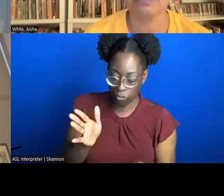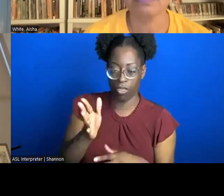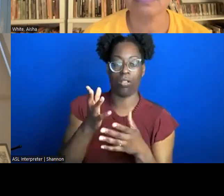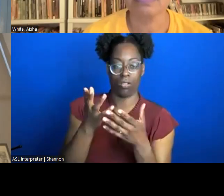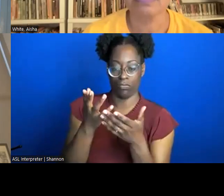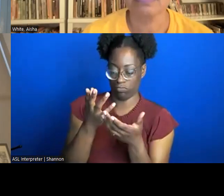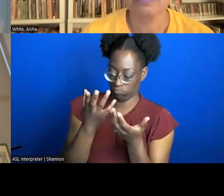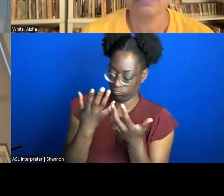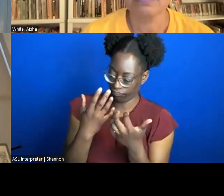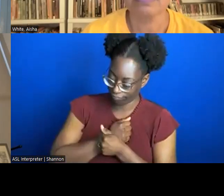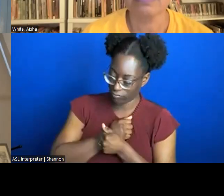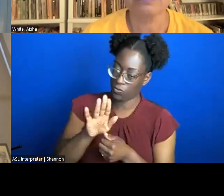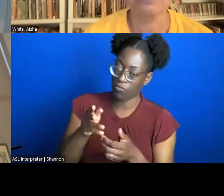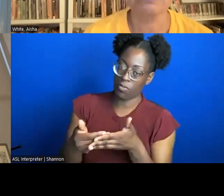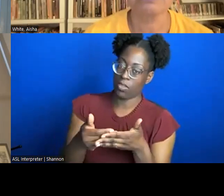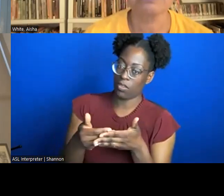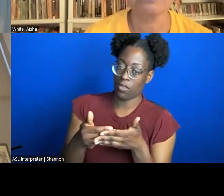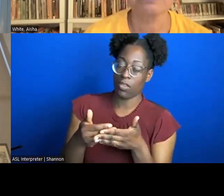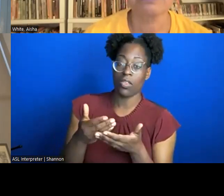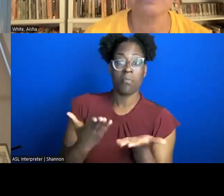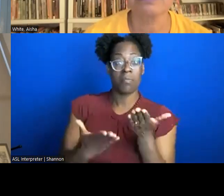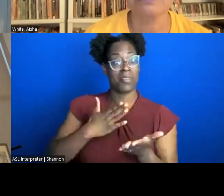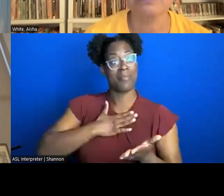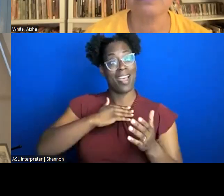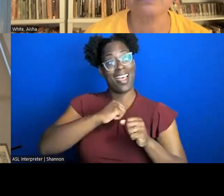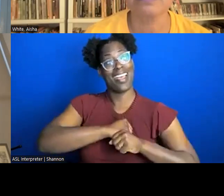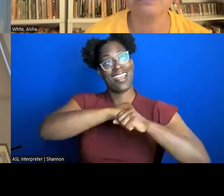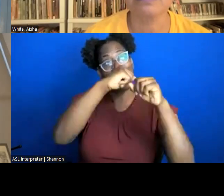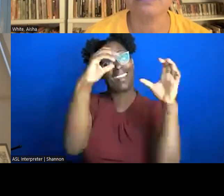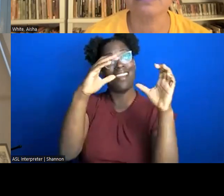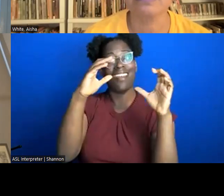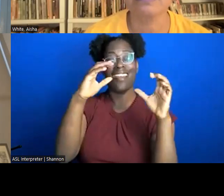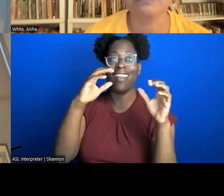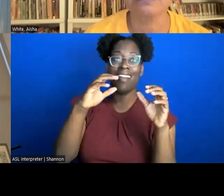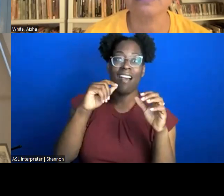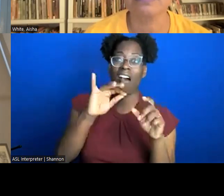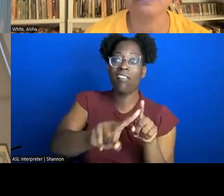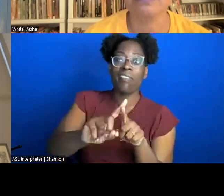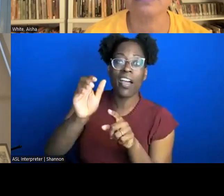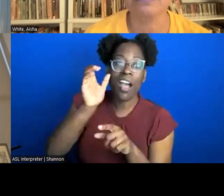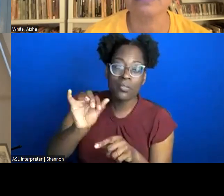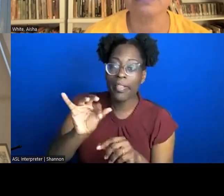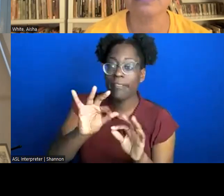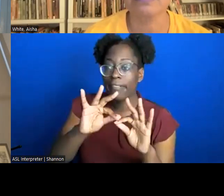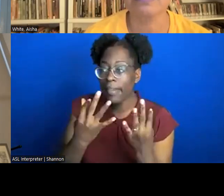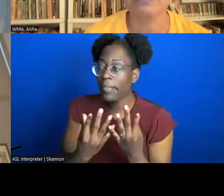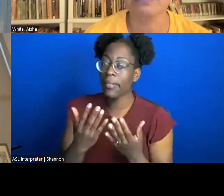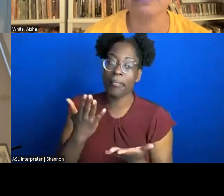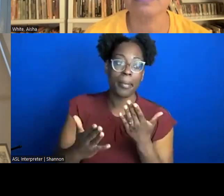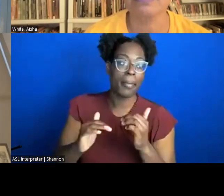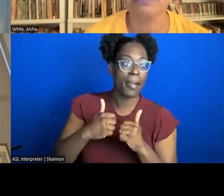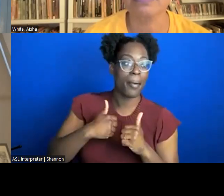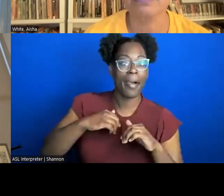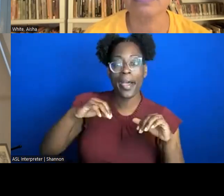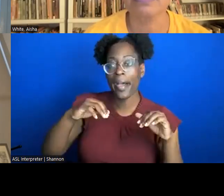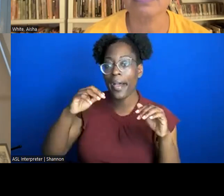way that you do, even if my idea of family doesn't look like yours does, the way I dance, sing, whatever, do my hair might be